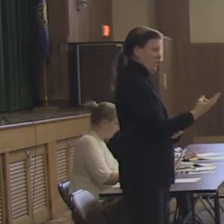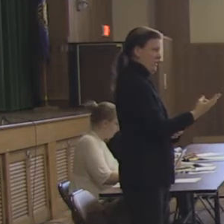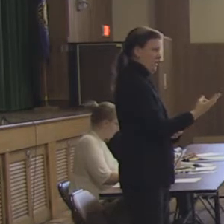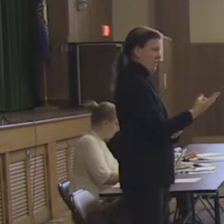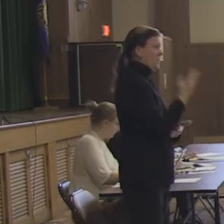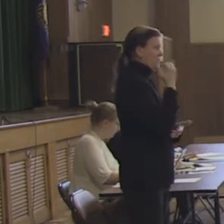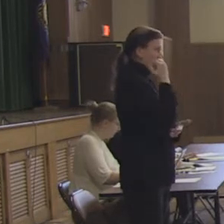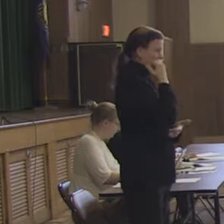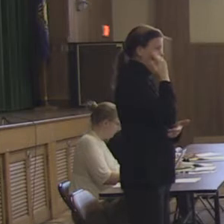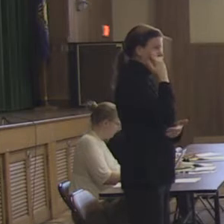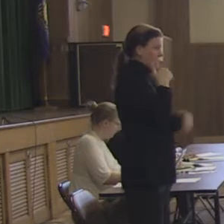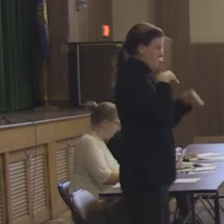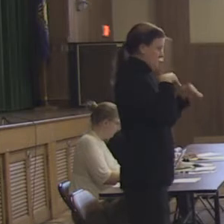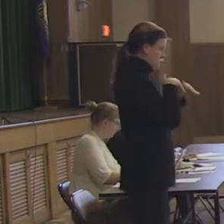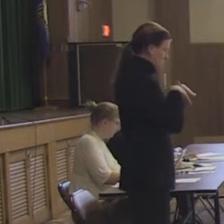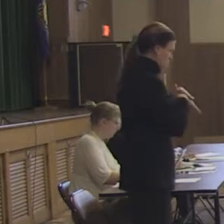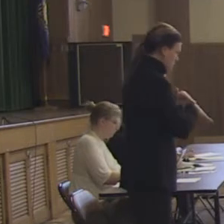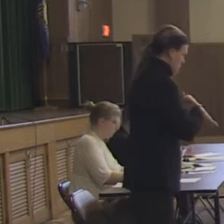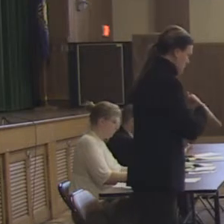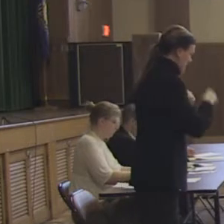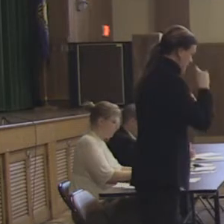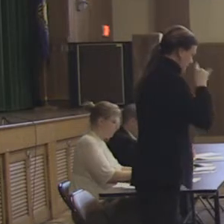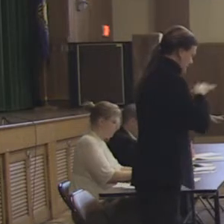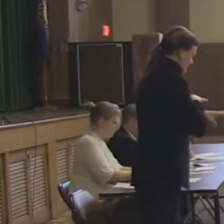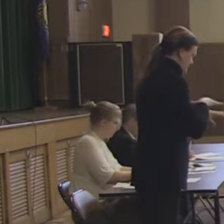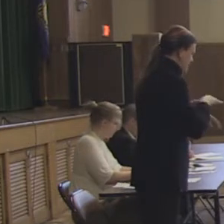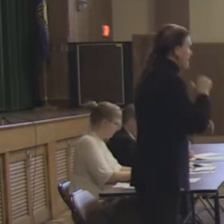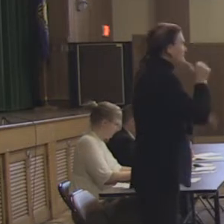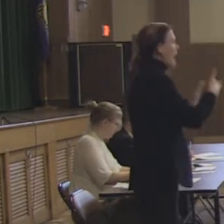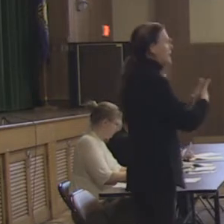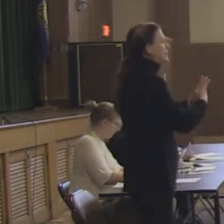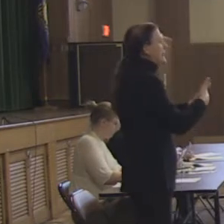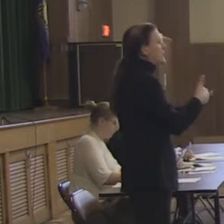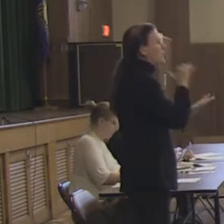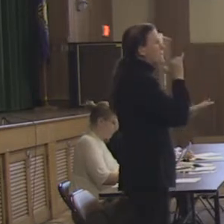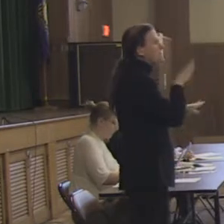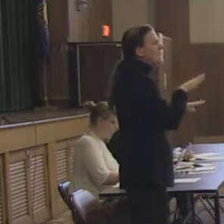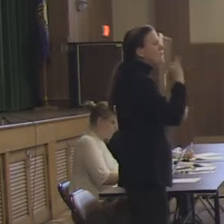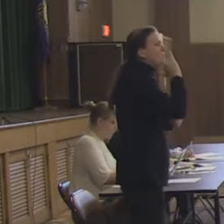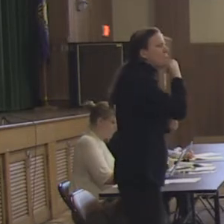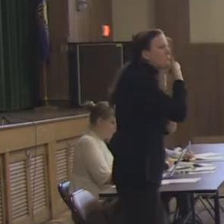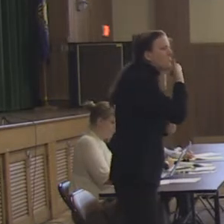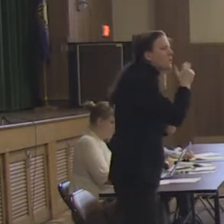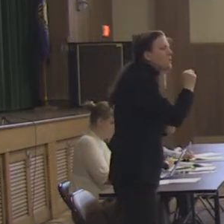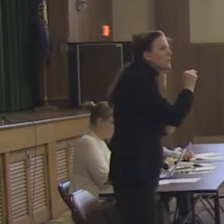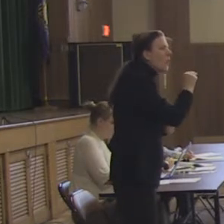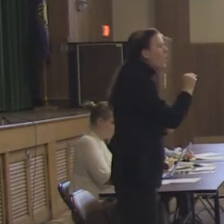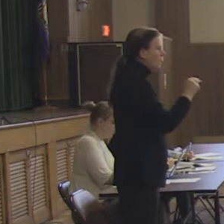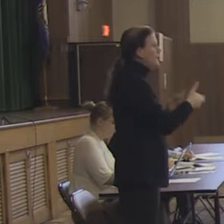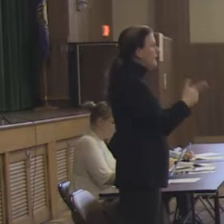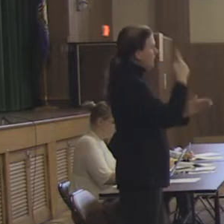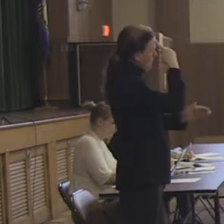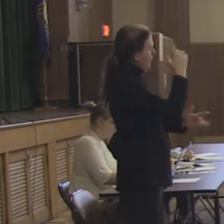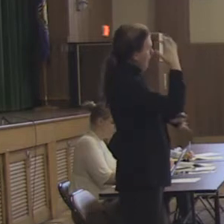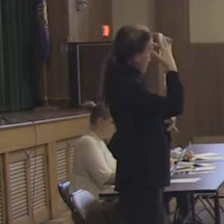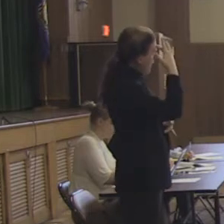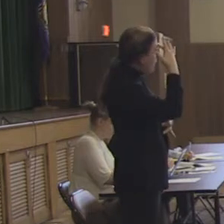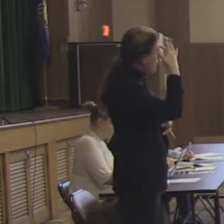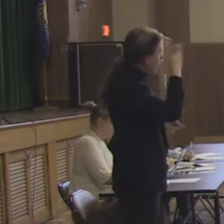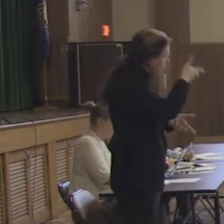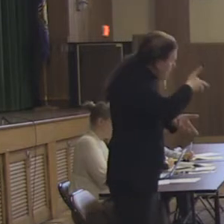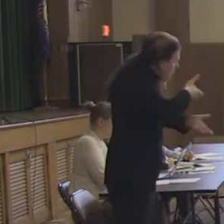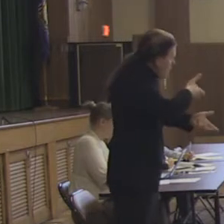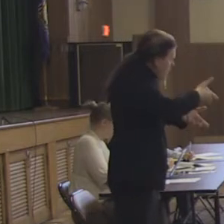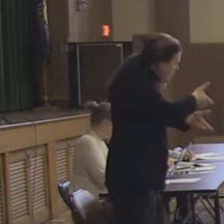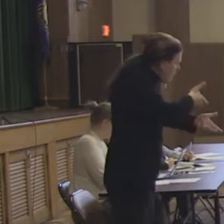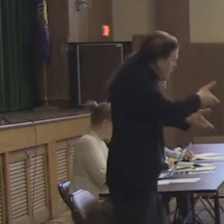entering the mental health care system, so that they are not labeled as behavioral issues and are labeled instead, or treated instead as